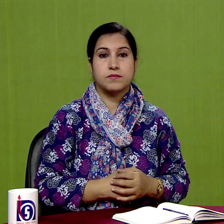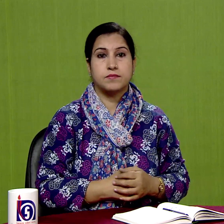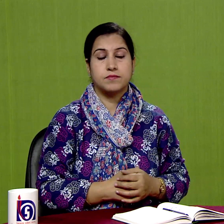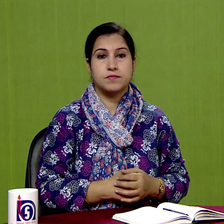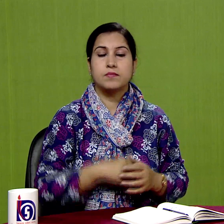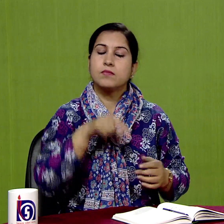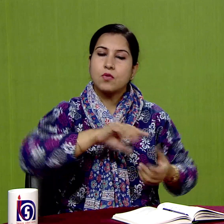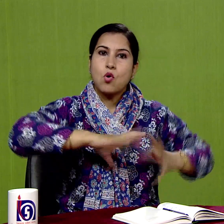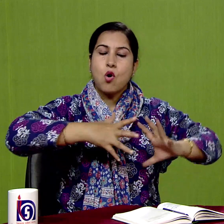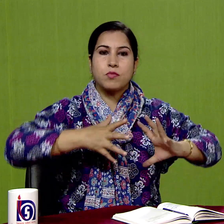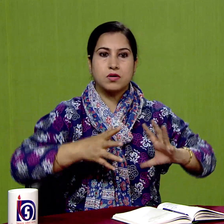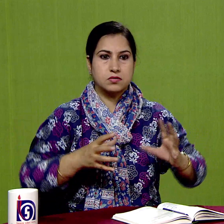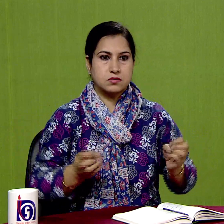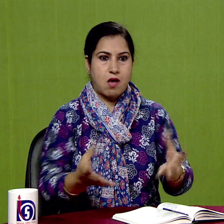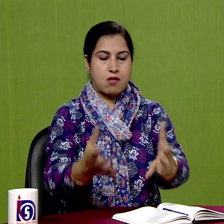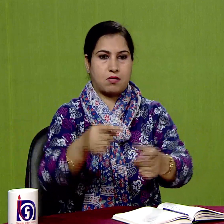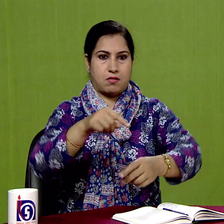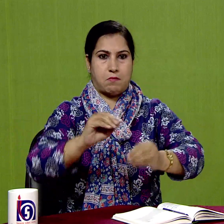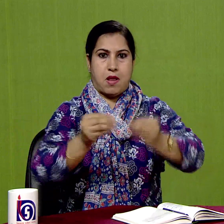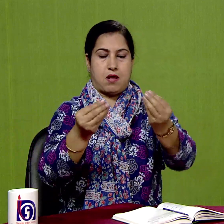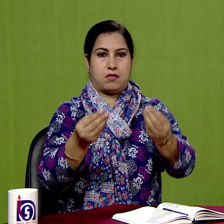led to the beginning of a settled life.